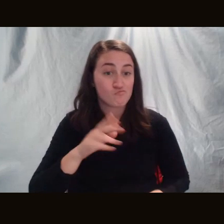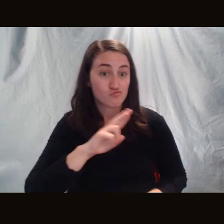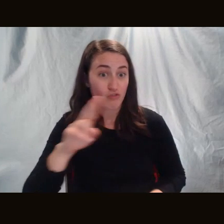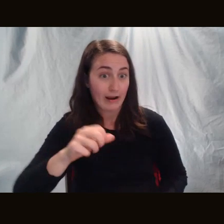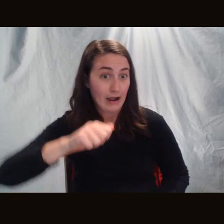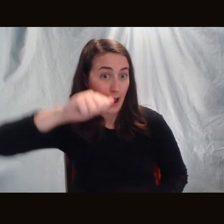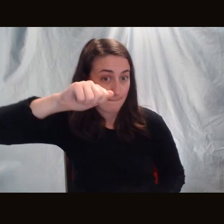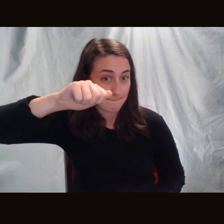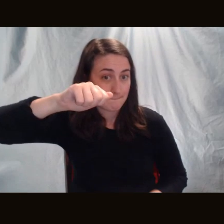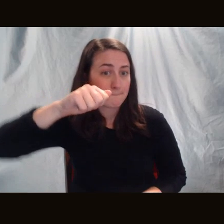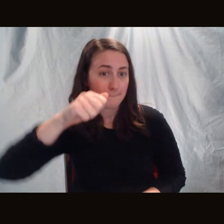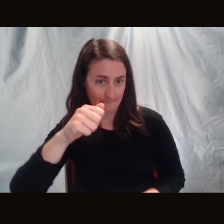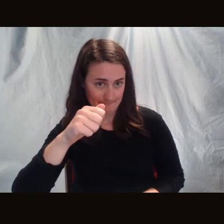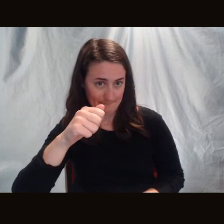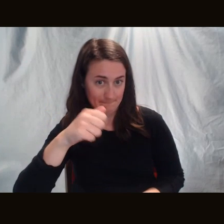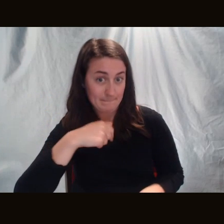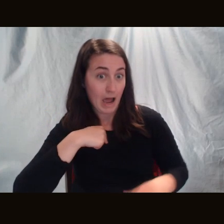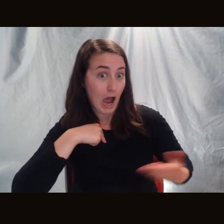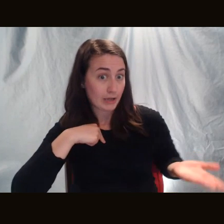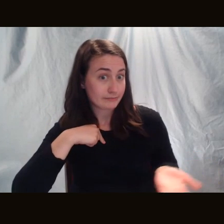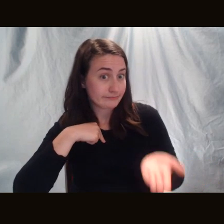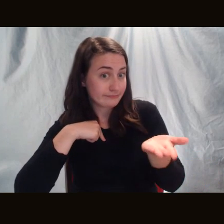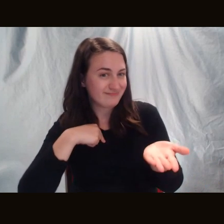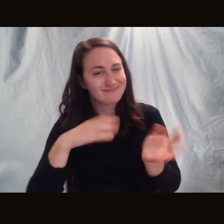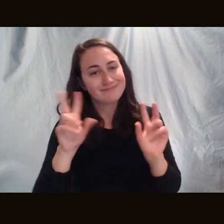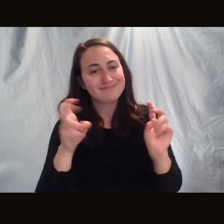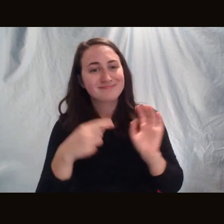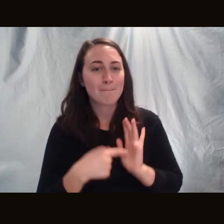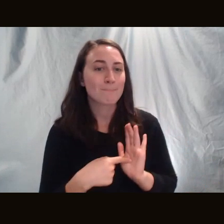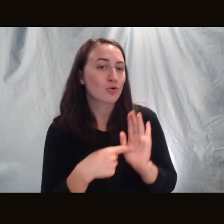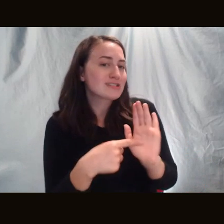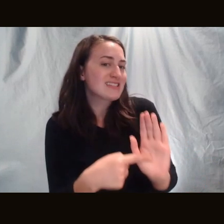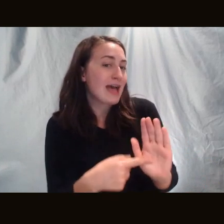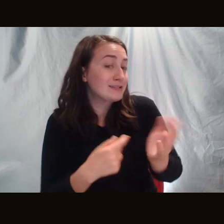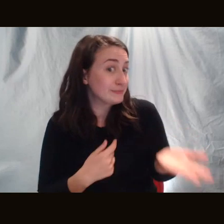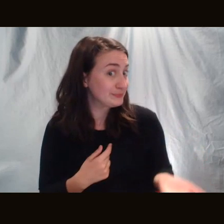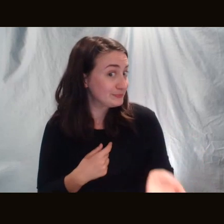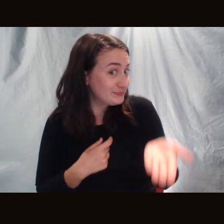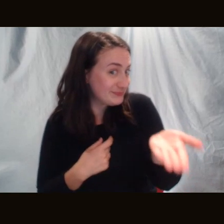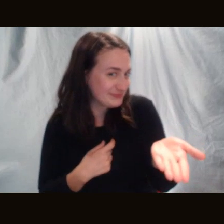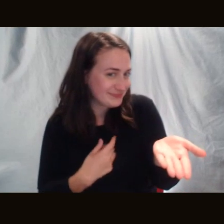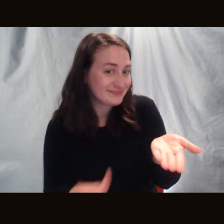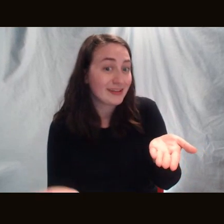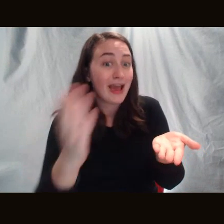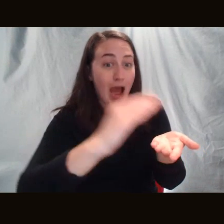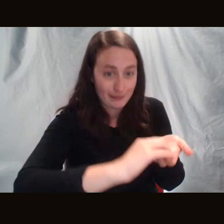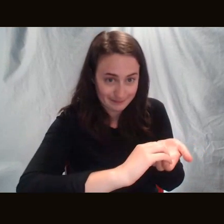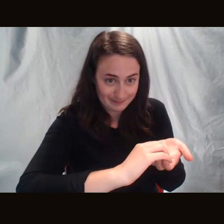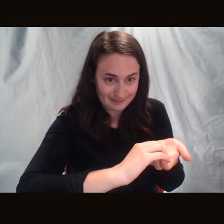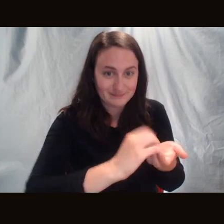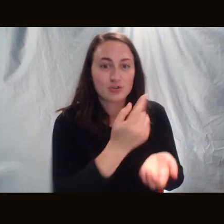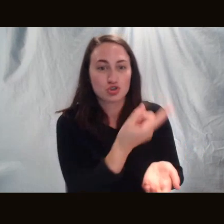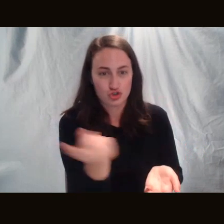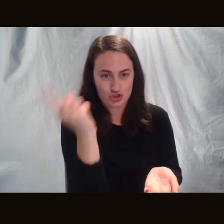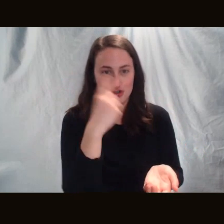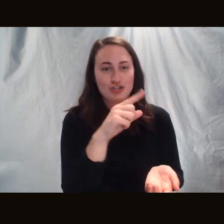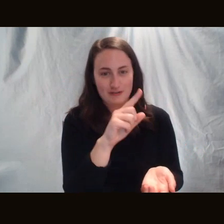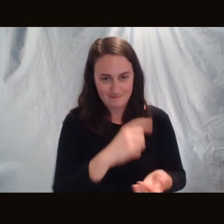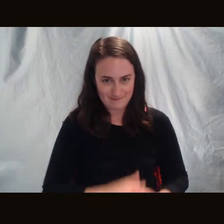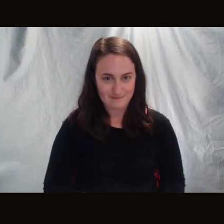is down, I present. This is a visual signal that we want the hand, we catch, we go 1,